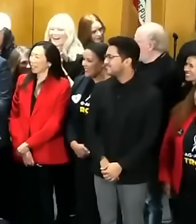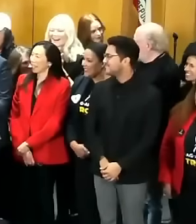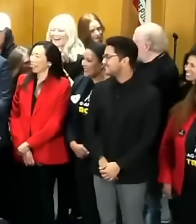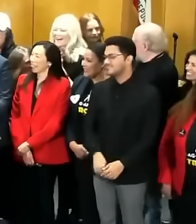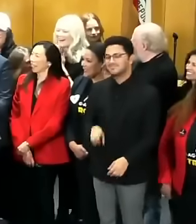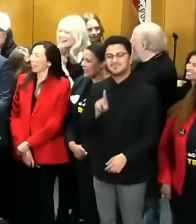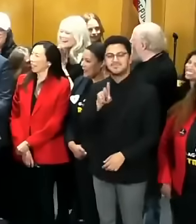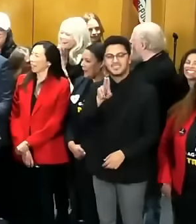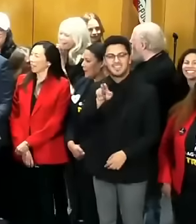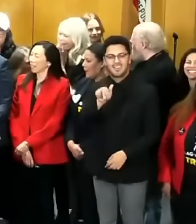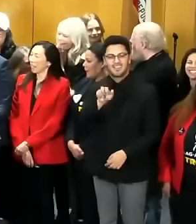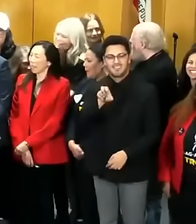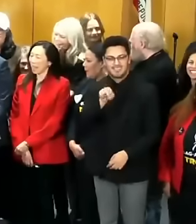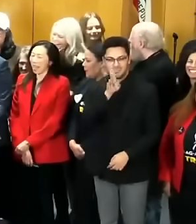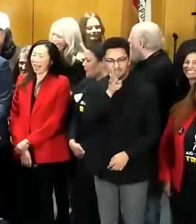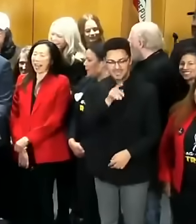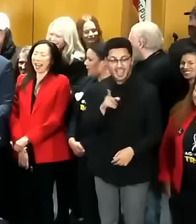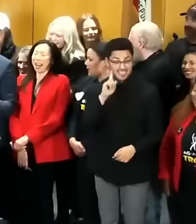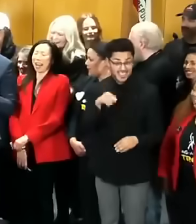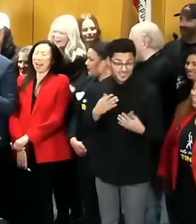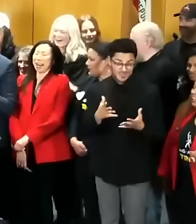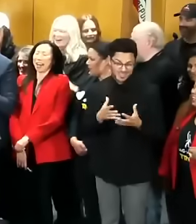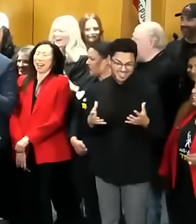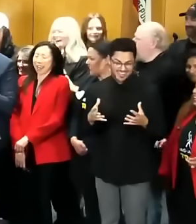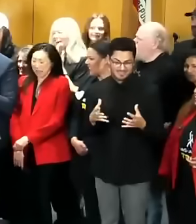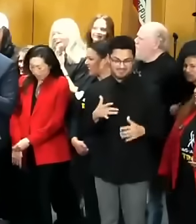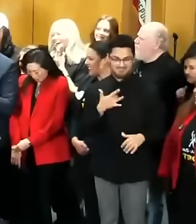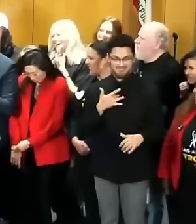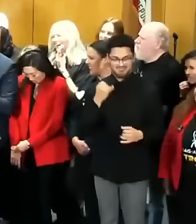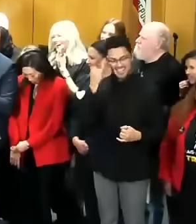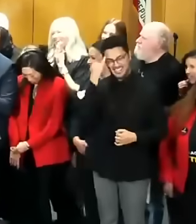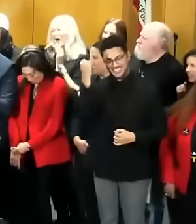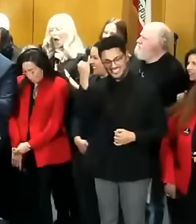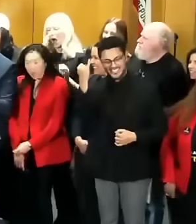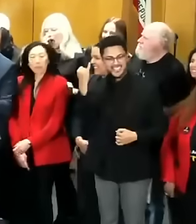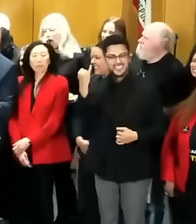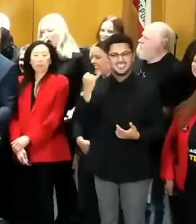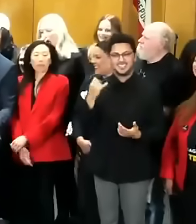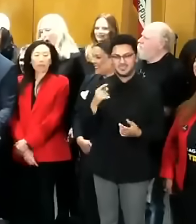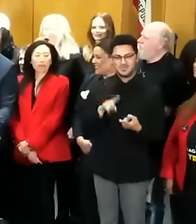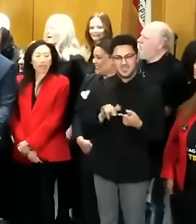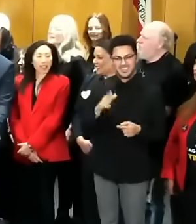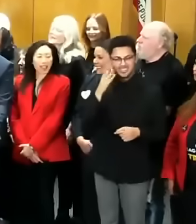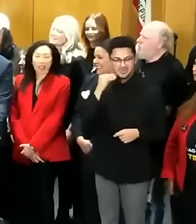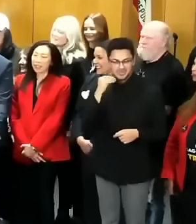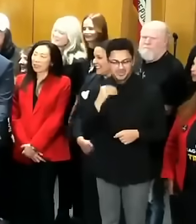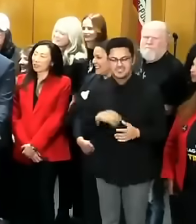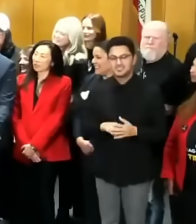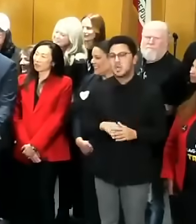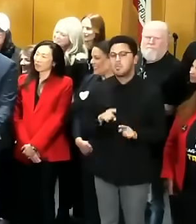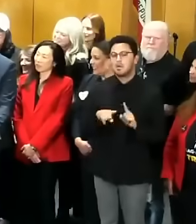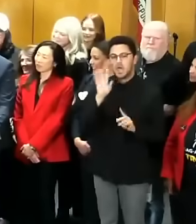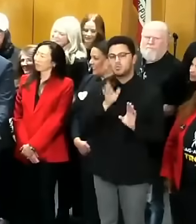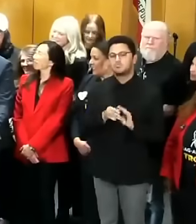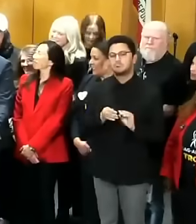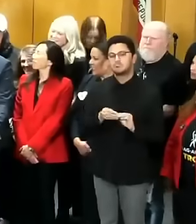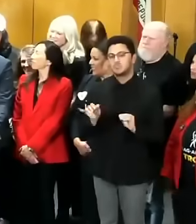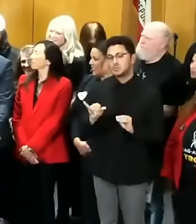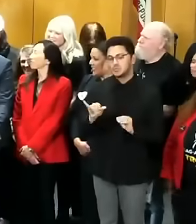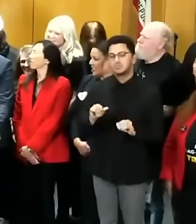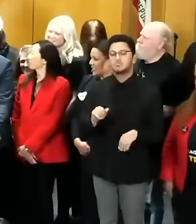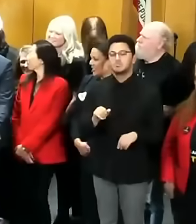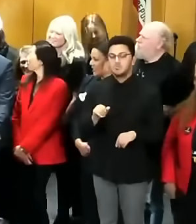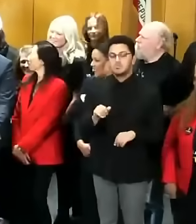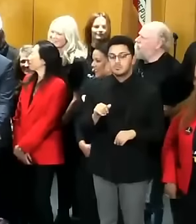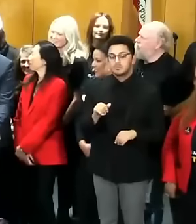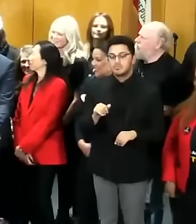I think that gives you a lot of flavor. Thanks, A lot Cynthia. of flavor to that experience. But I would say also, yeah, I